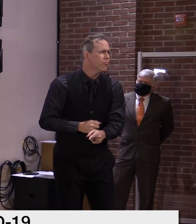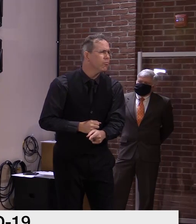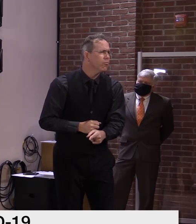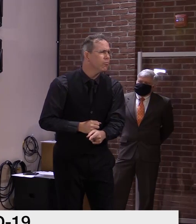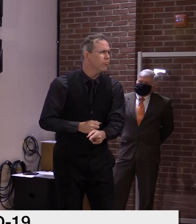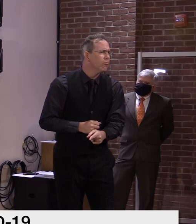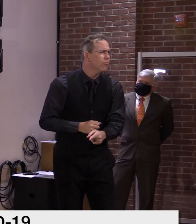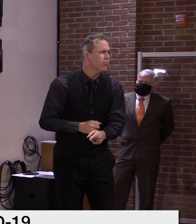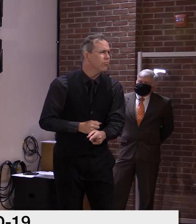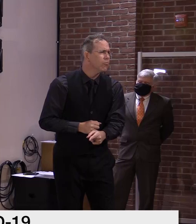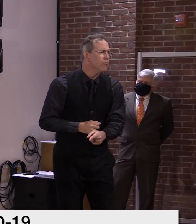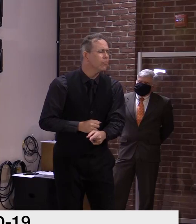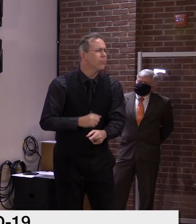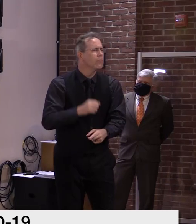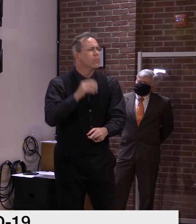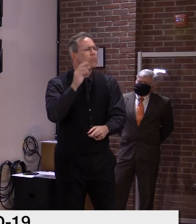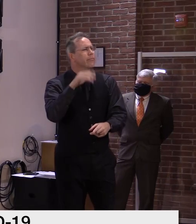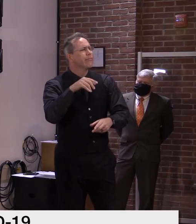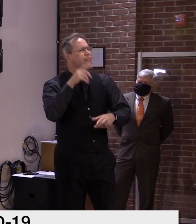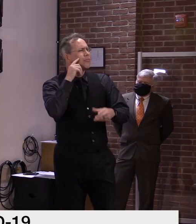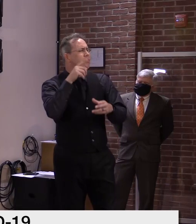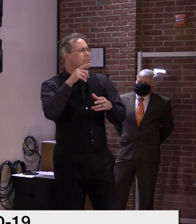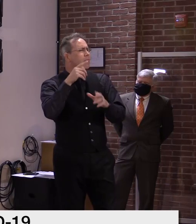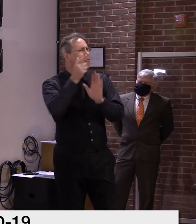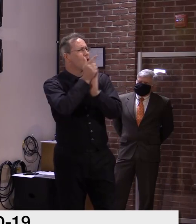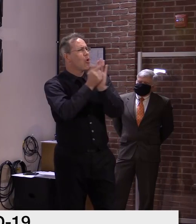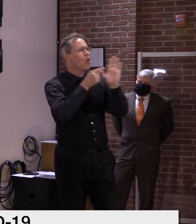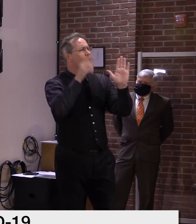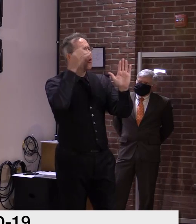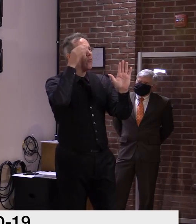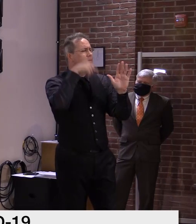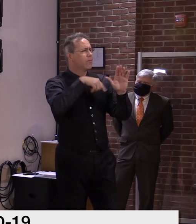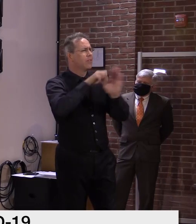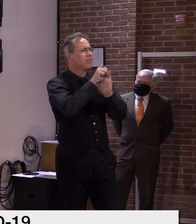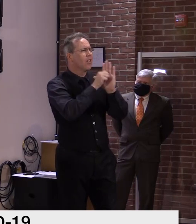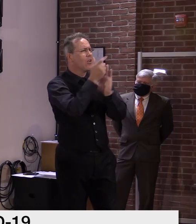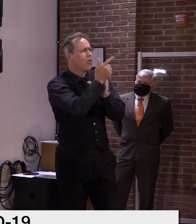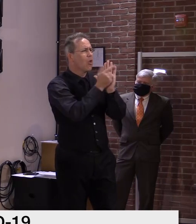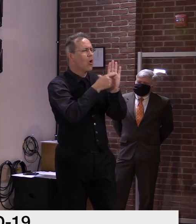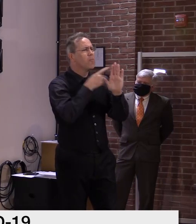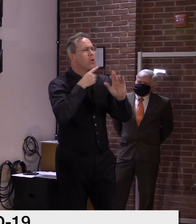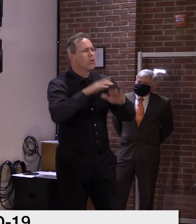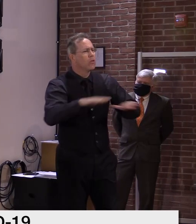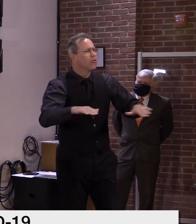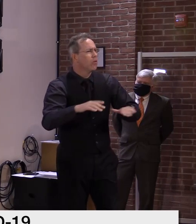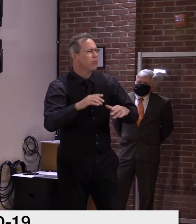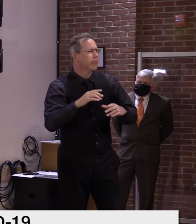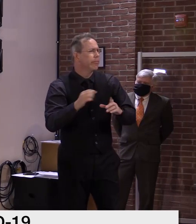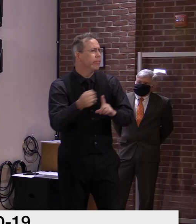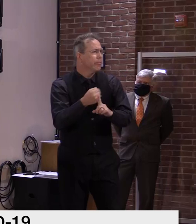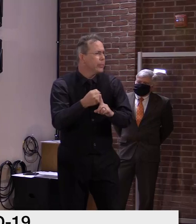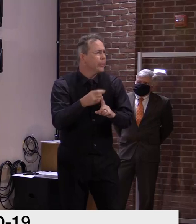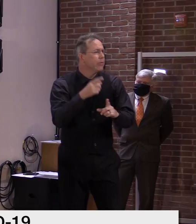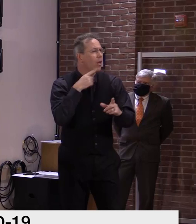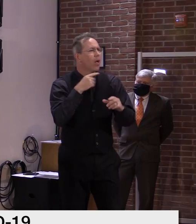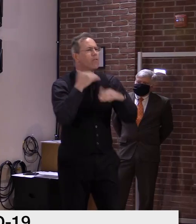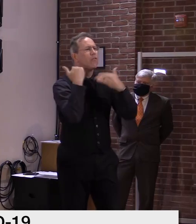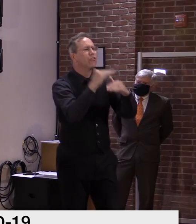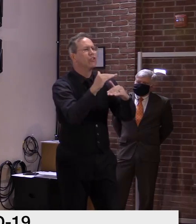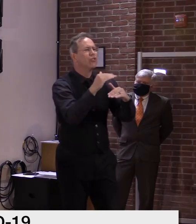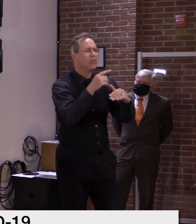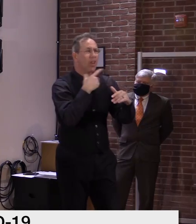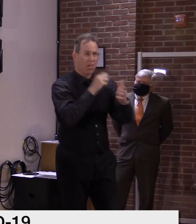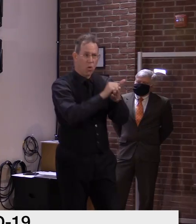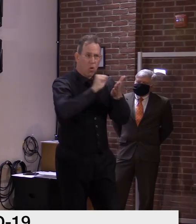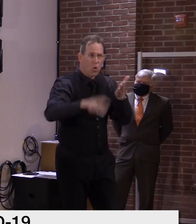abuse on your desk. What will you do? What are your feelings about signing that? I'll be signing it. I